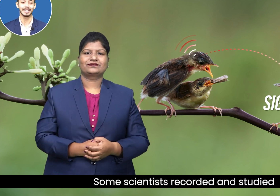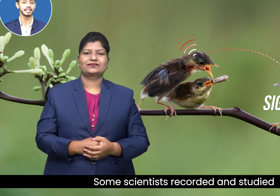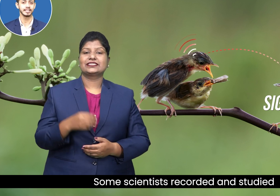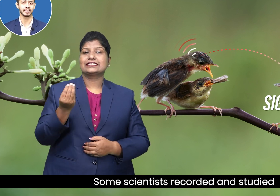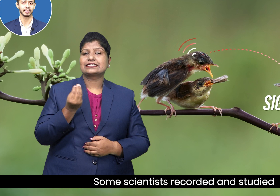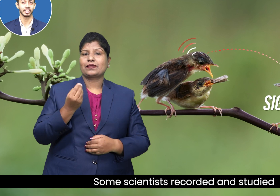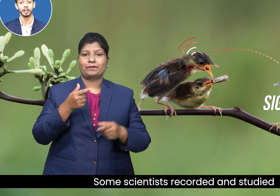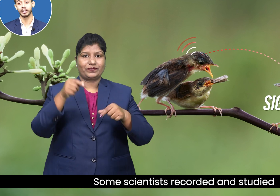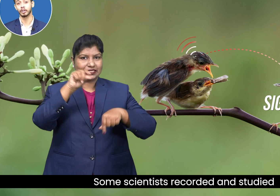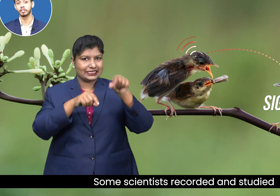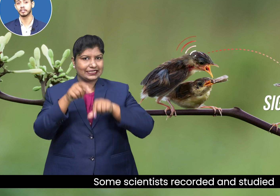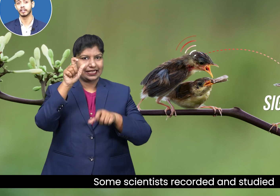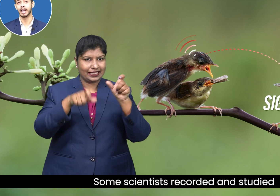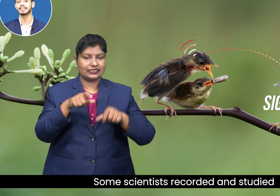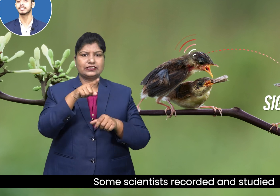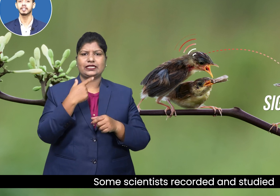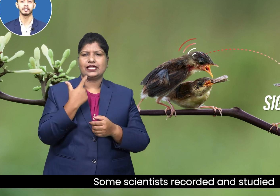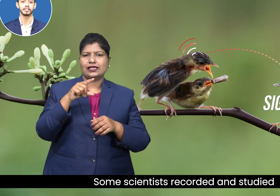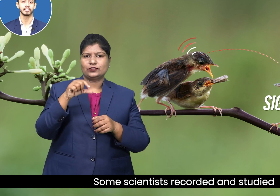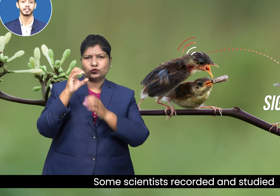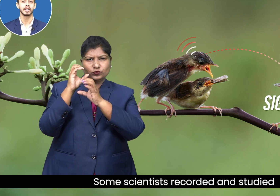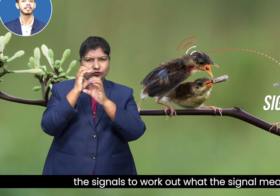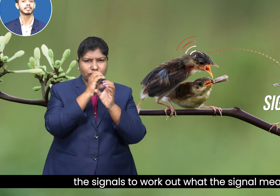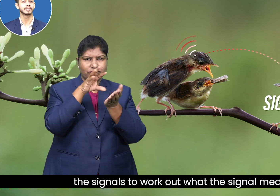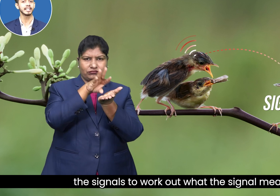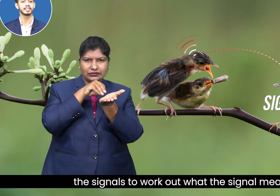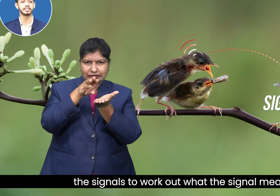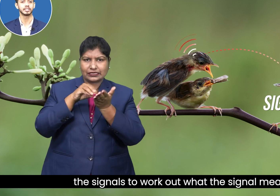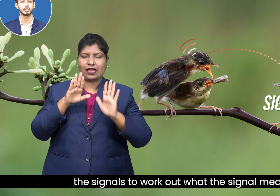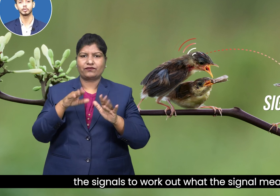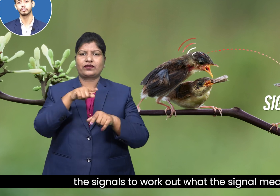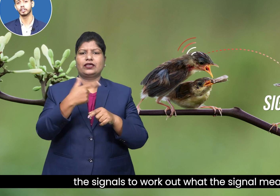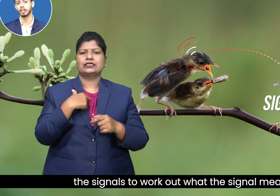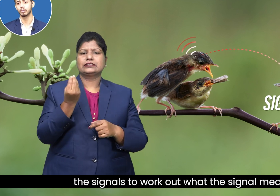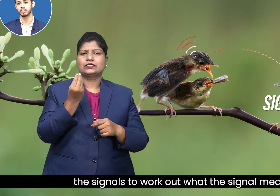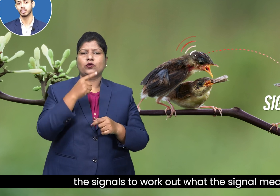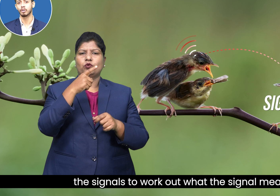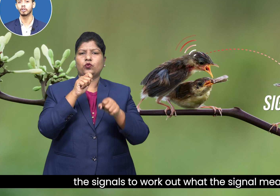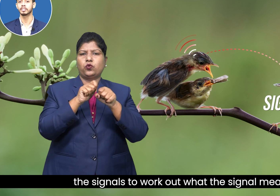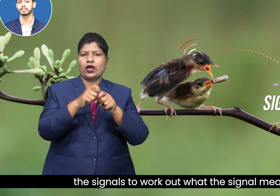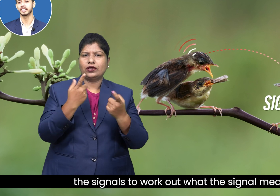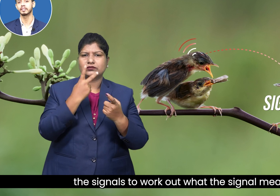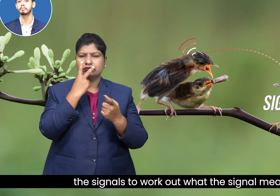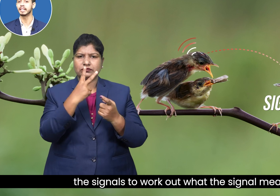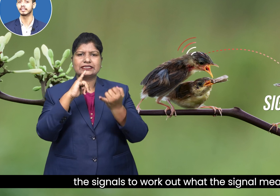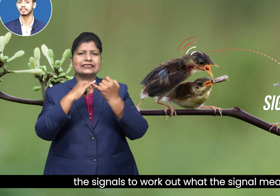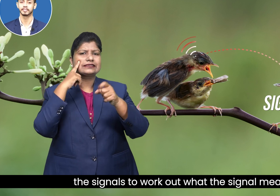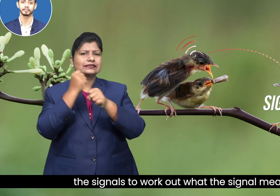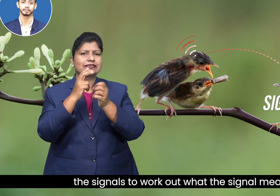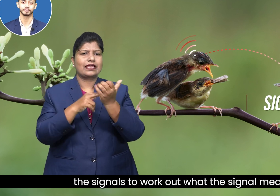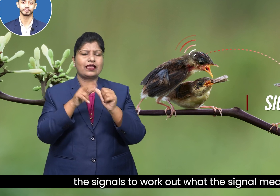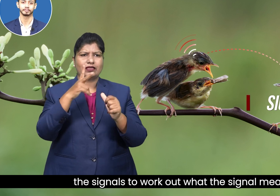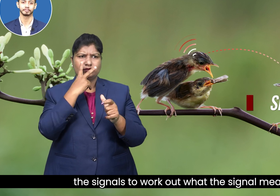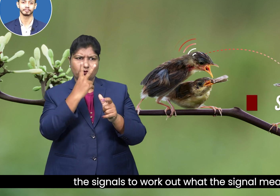Some scientists recorded and studied the signals to work out what the signal means.